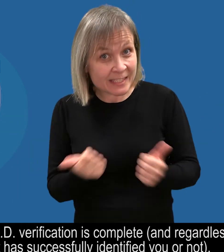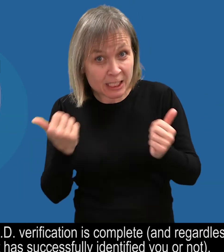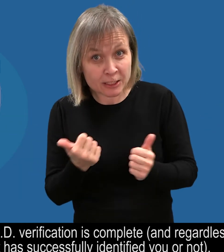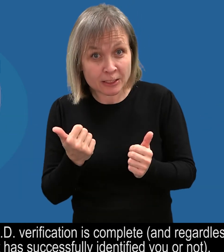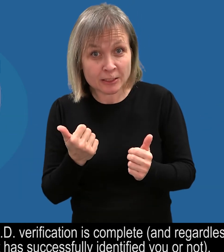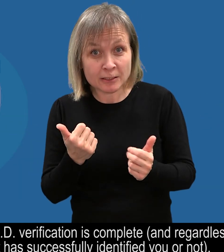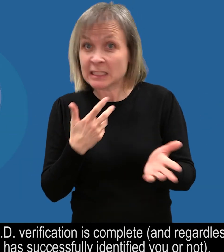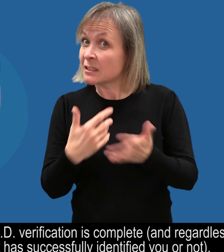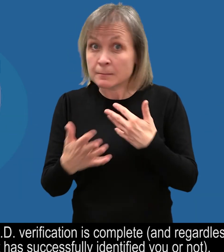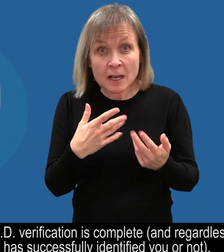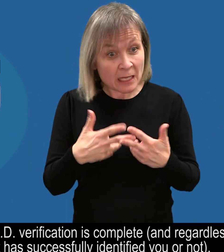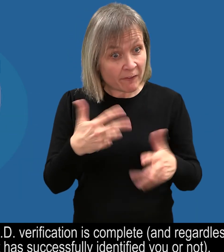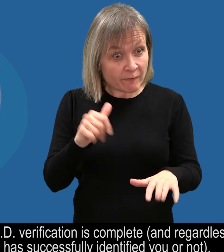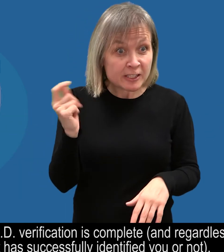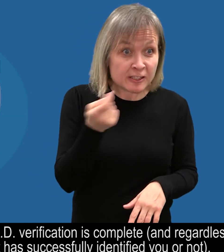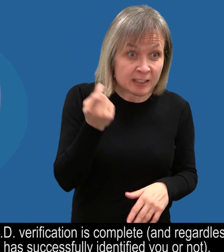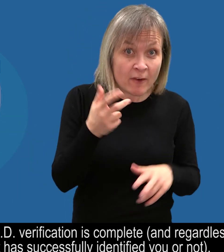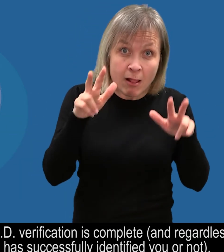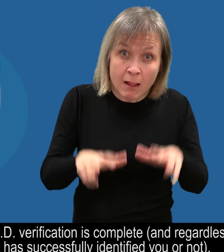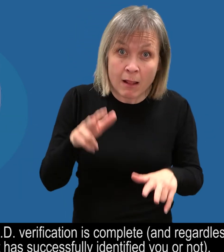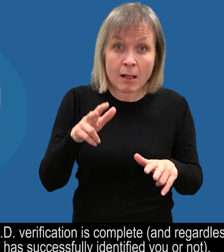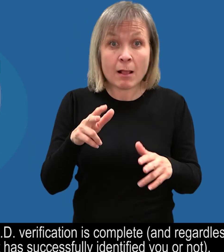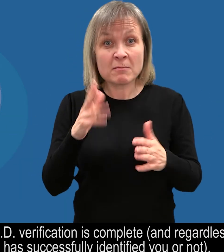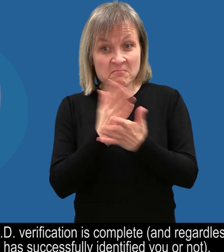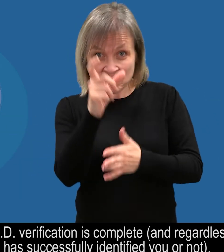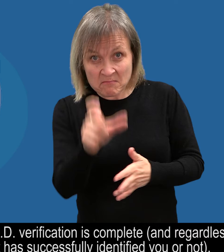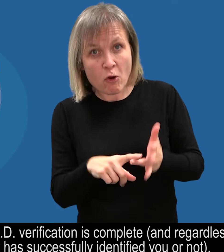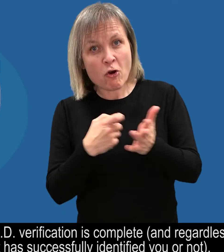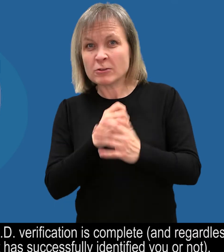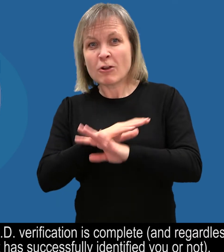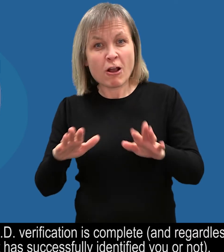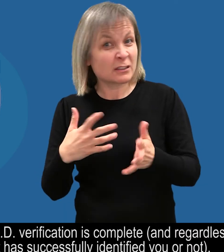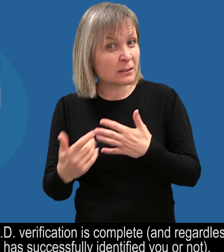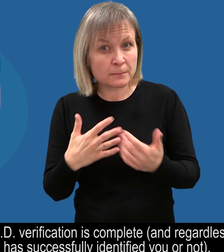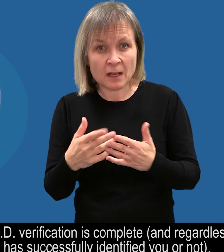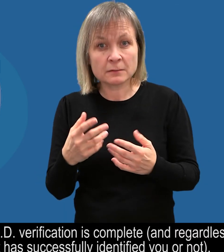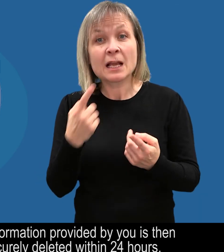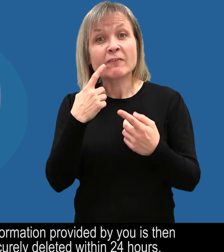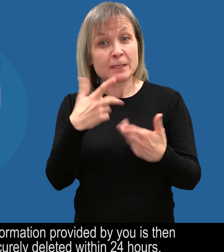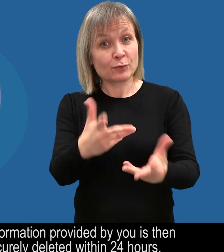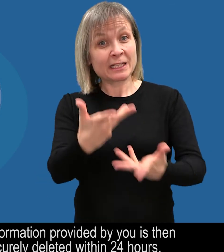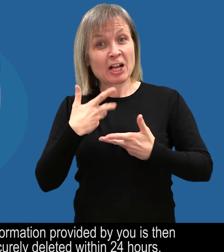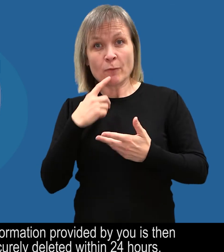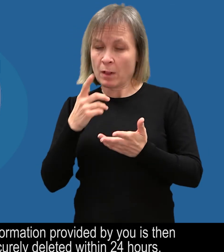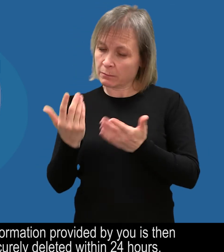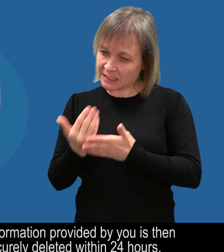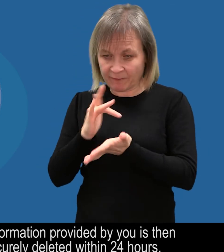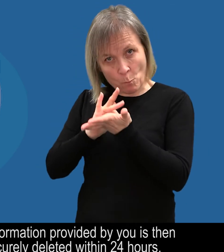As soon as the ID verification is complete, and regardless of whether it has successfully identified you or not, the information provided